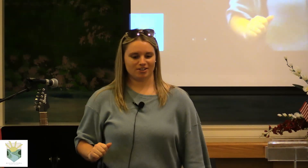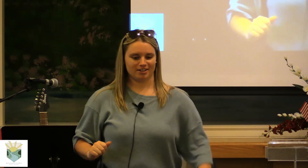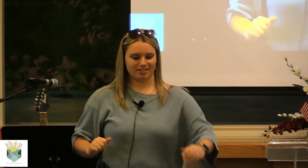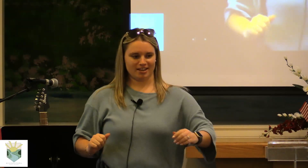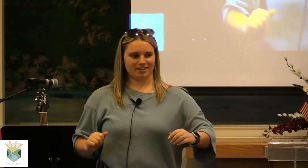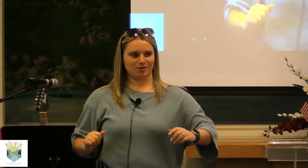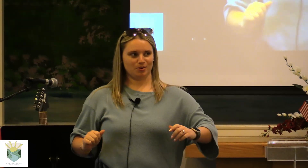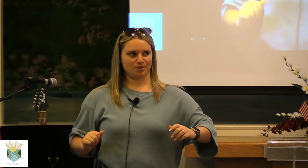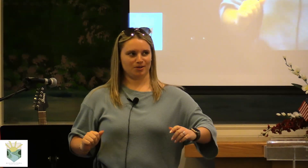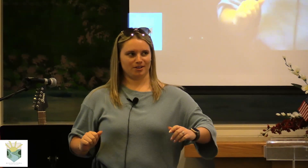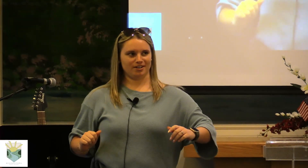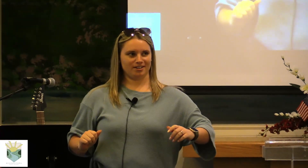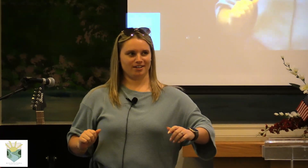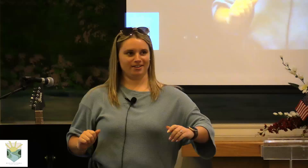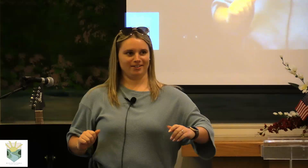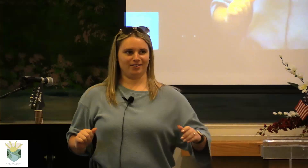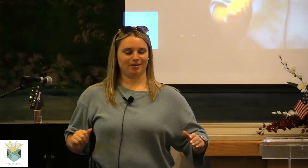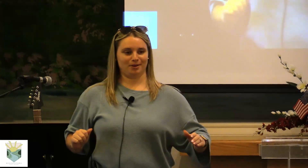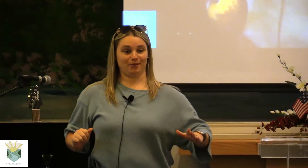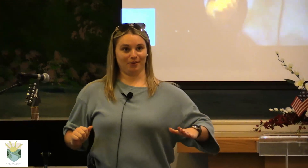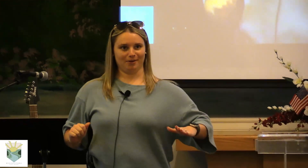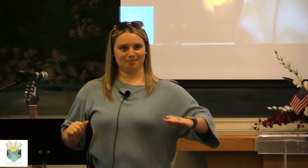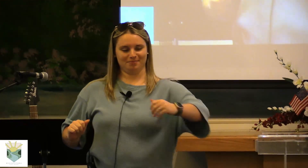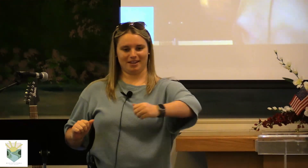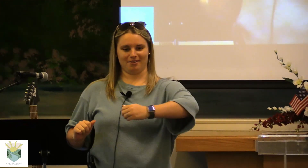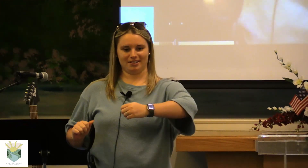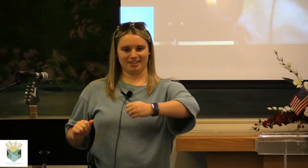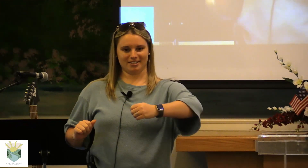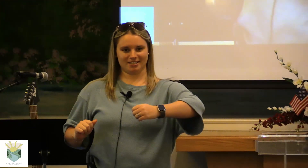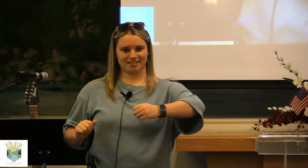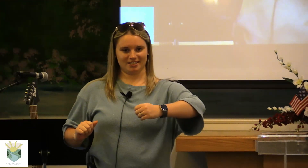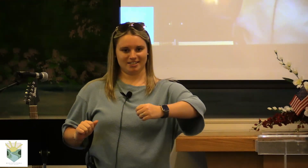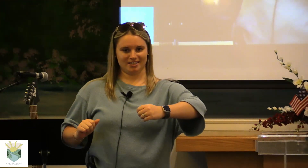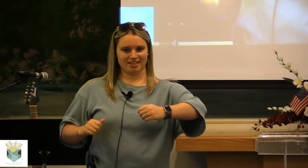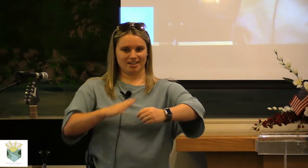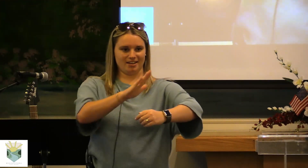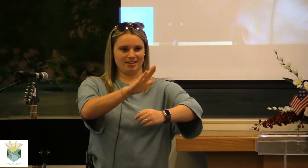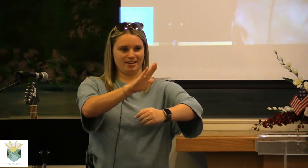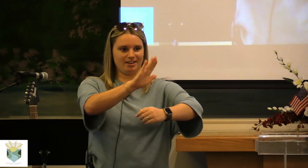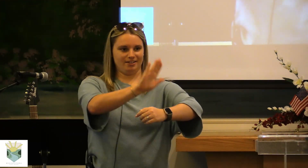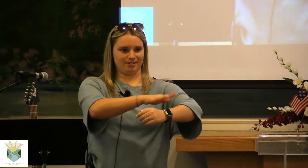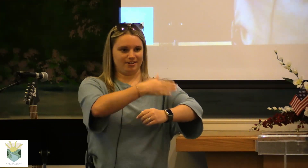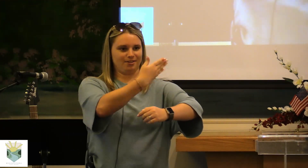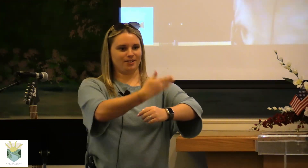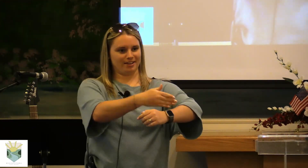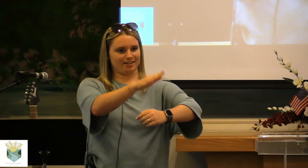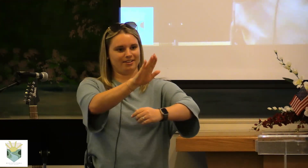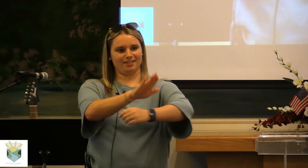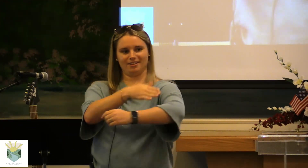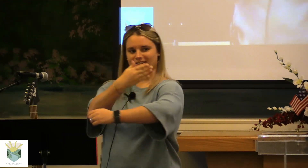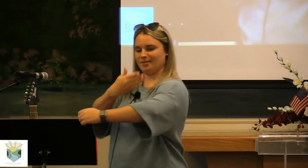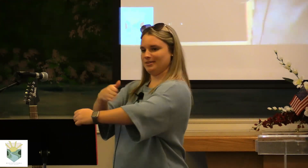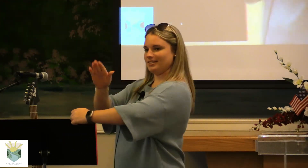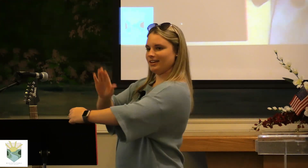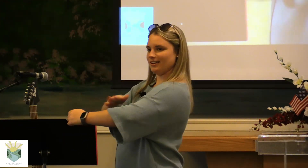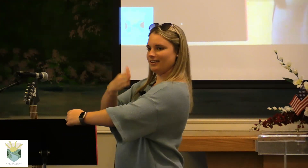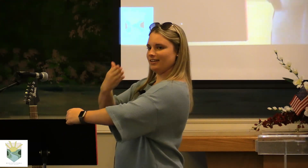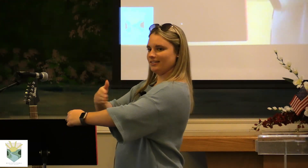going to take your non-dominant arm out like this. And then you're going to go like, where do you see that? It's the